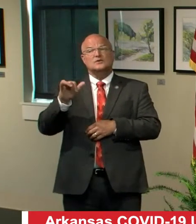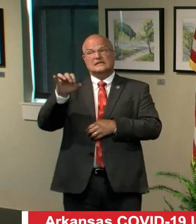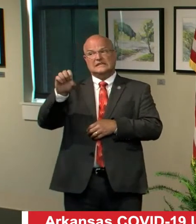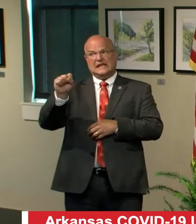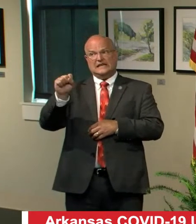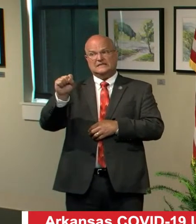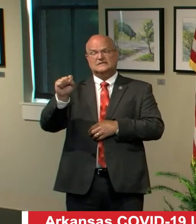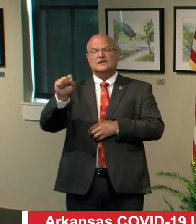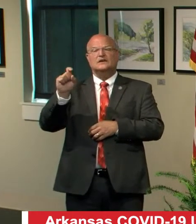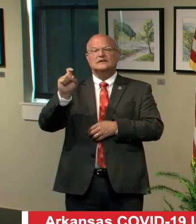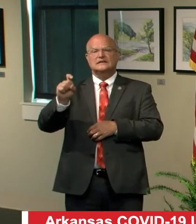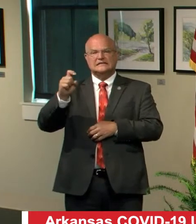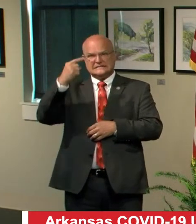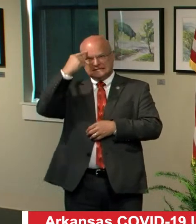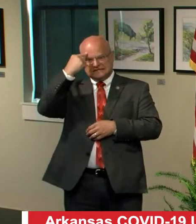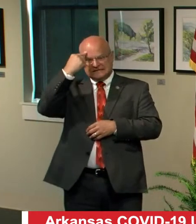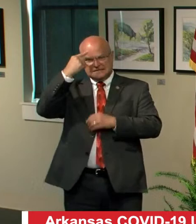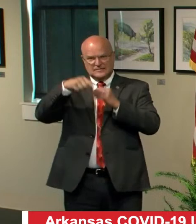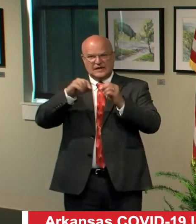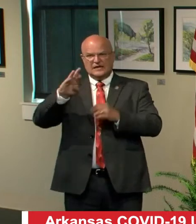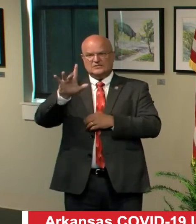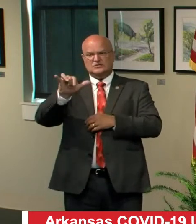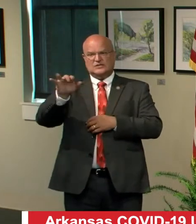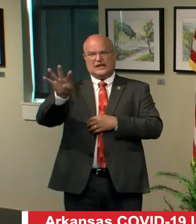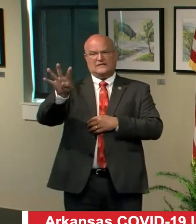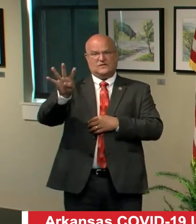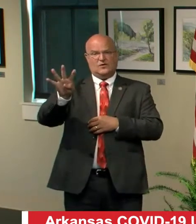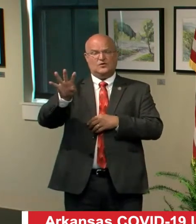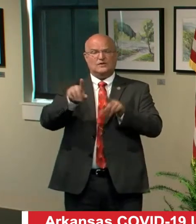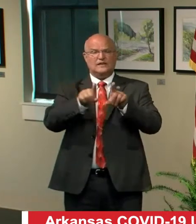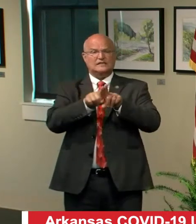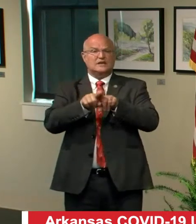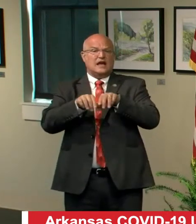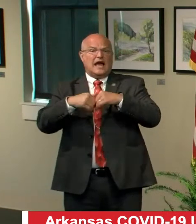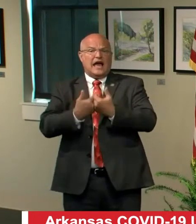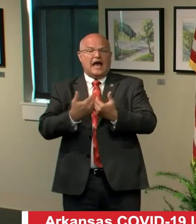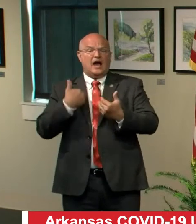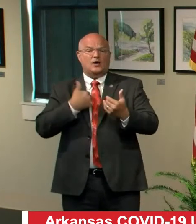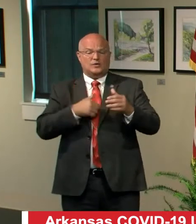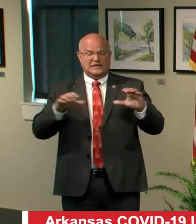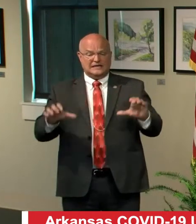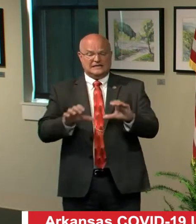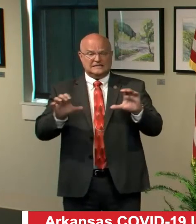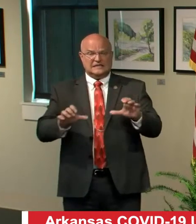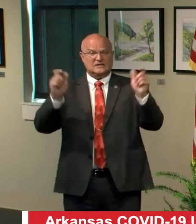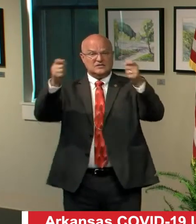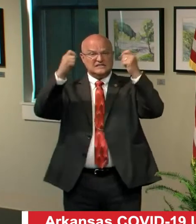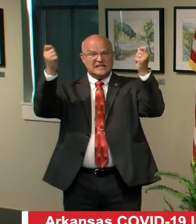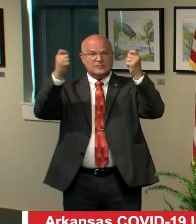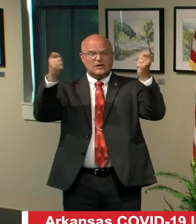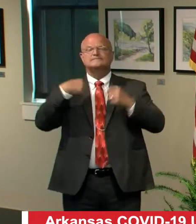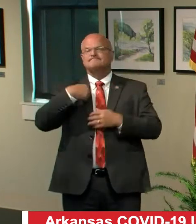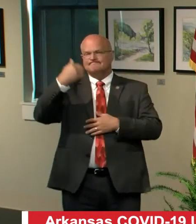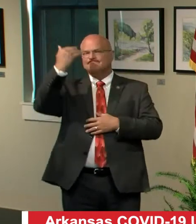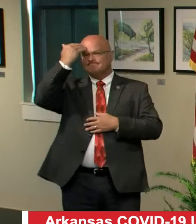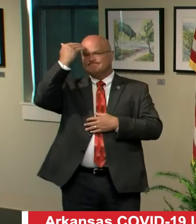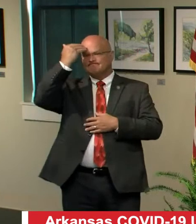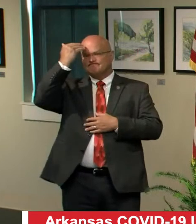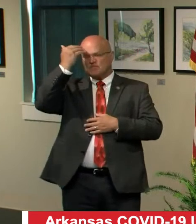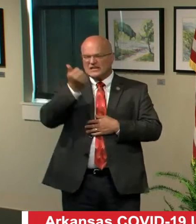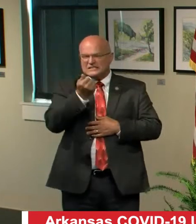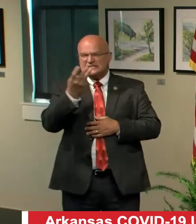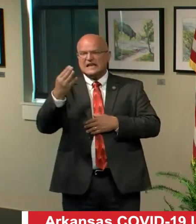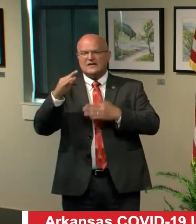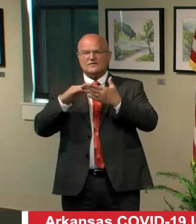we need to be mindful around July 4th as to how we conduct our celebrations. I know a number